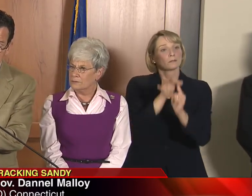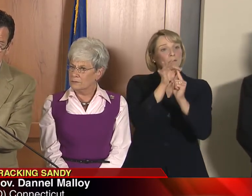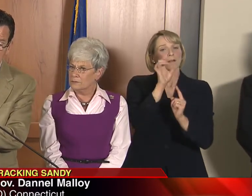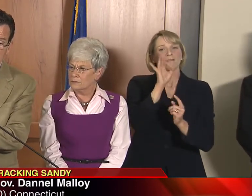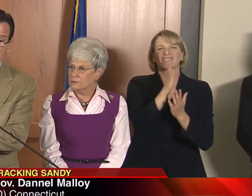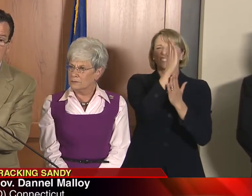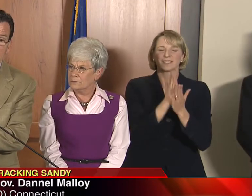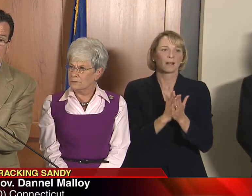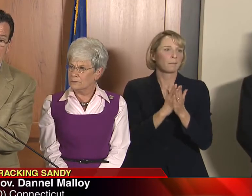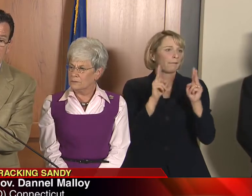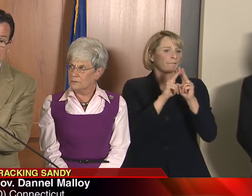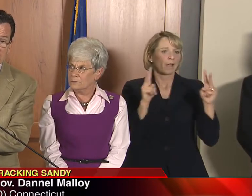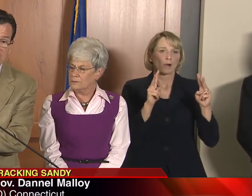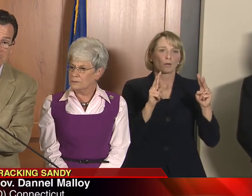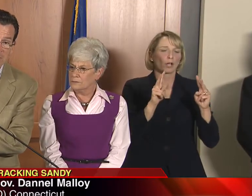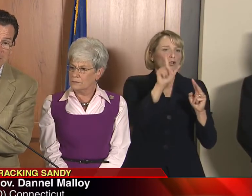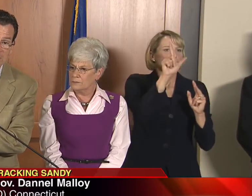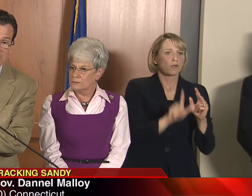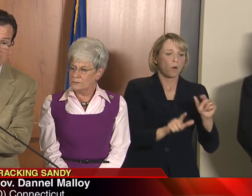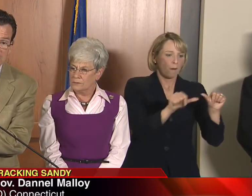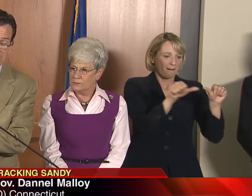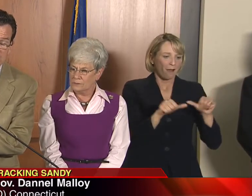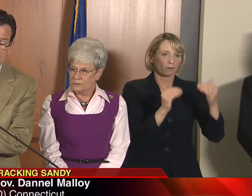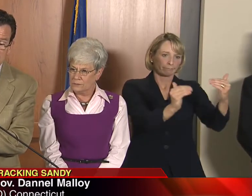of some very low-lying areas